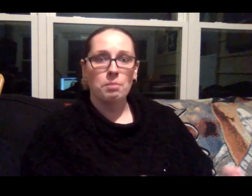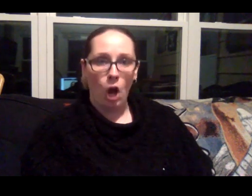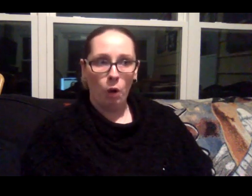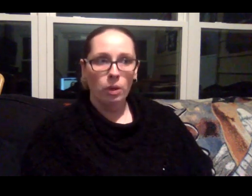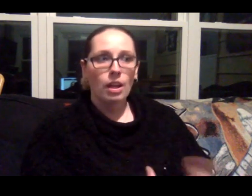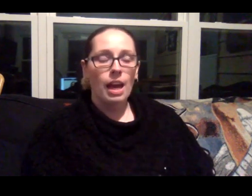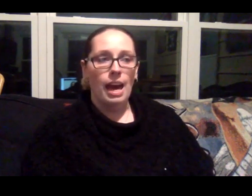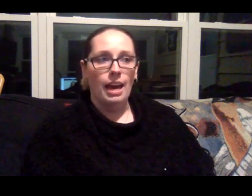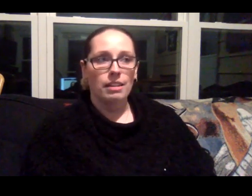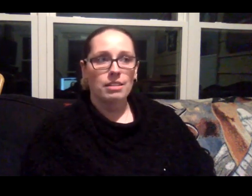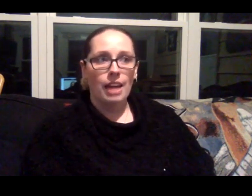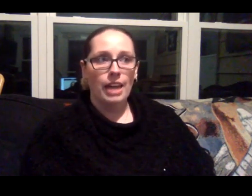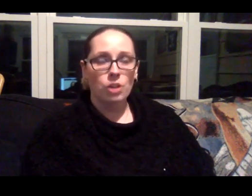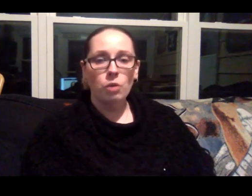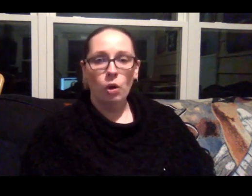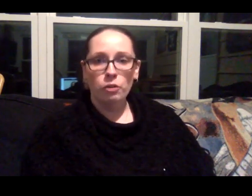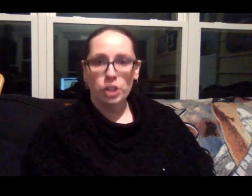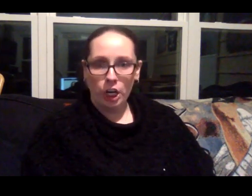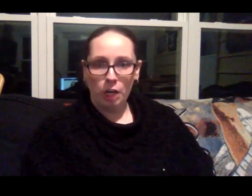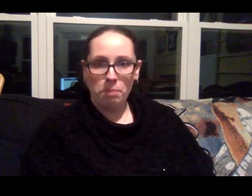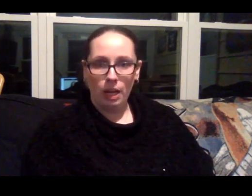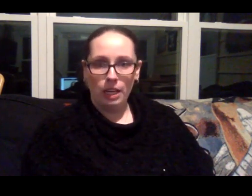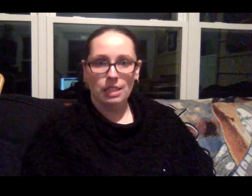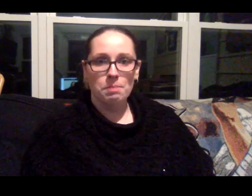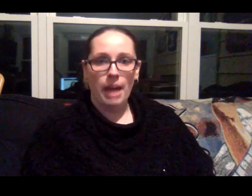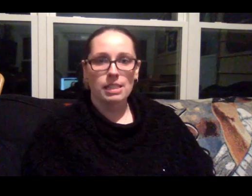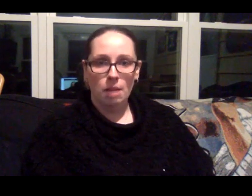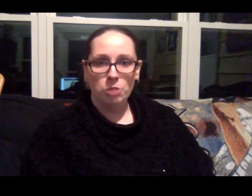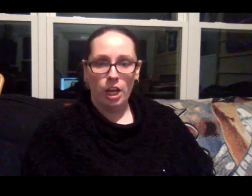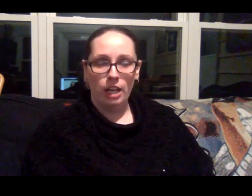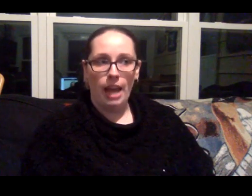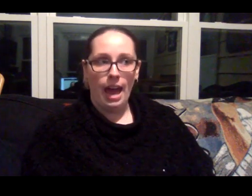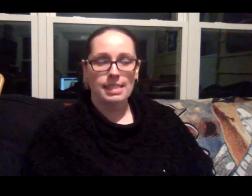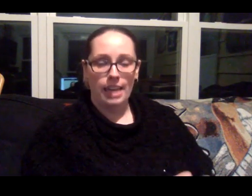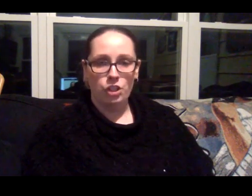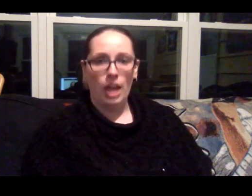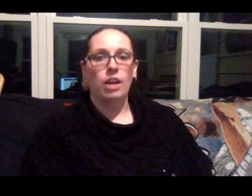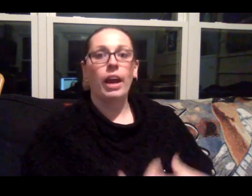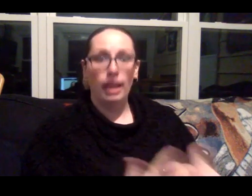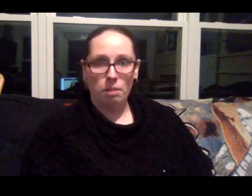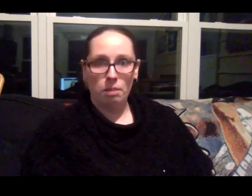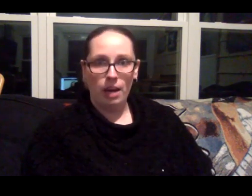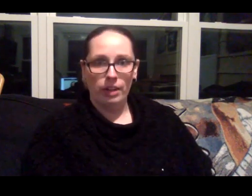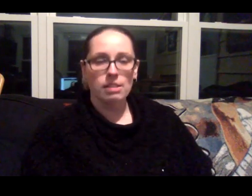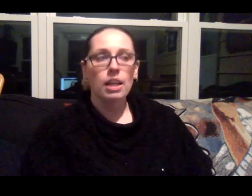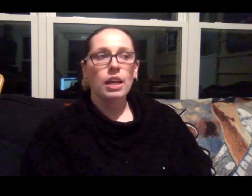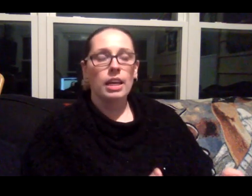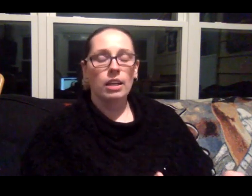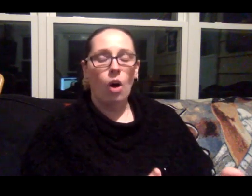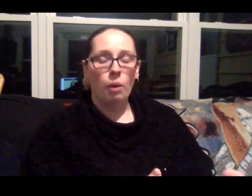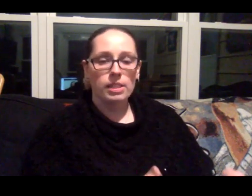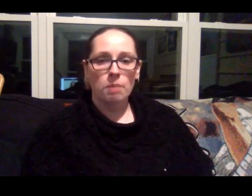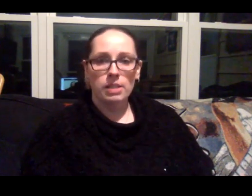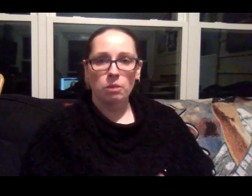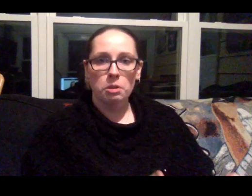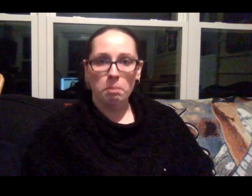telling them no. And I don't know for sure, but it's my assumption as an educator and a parent, it